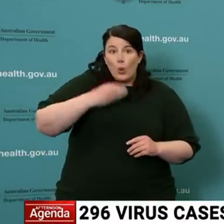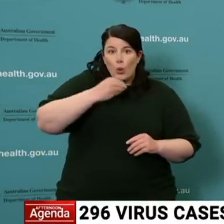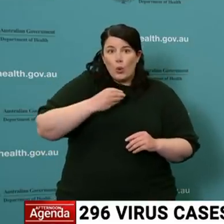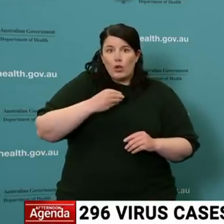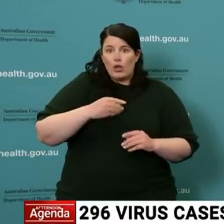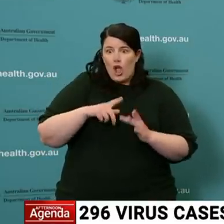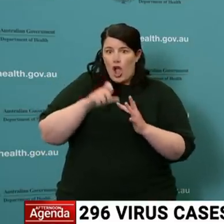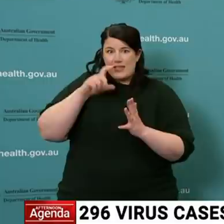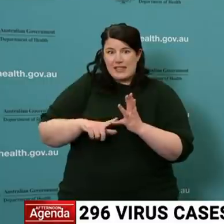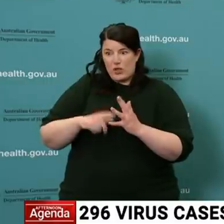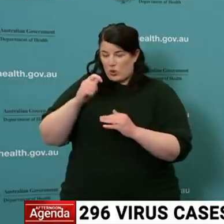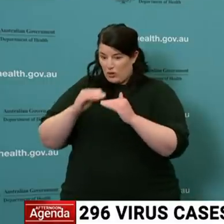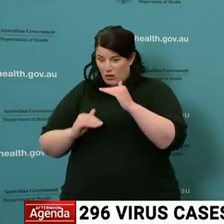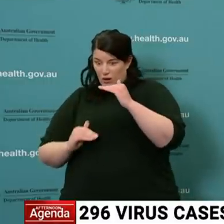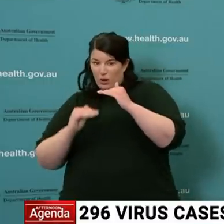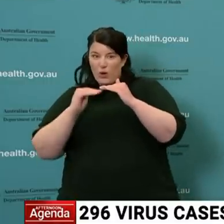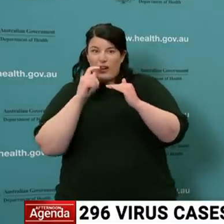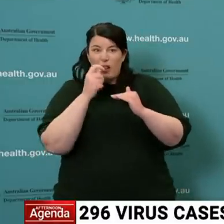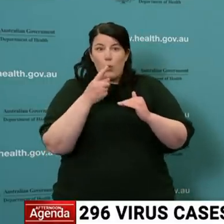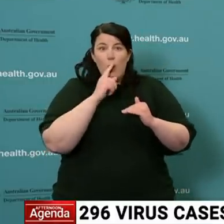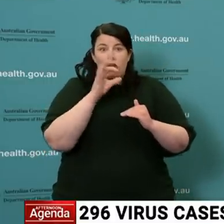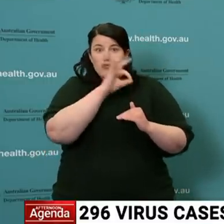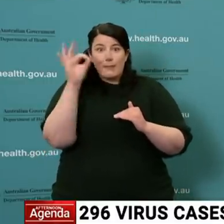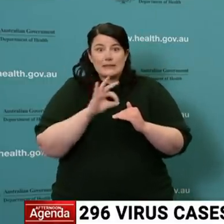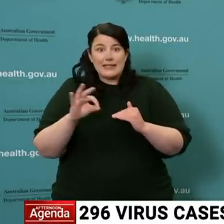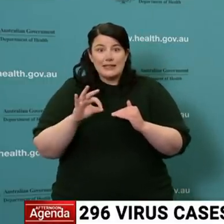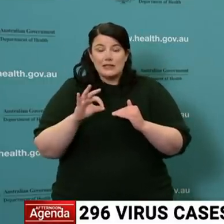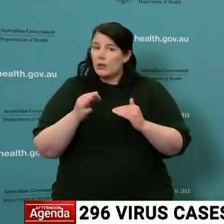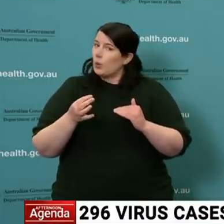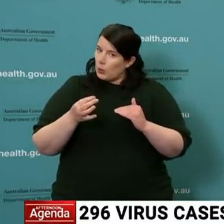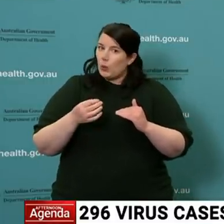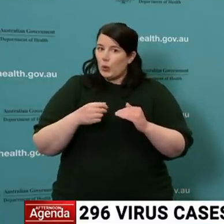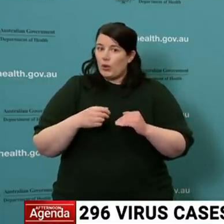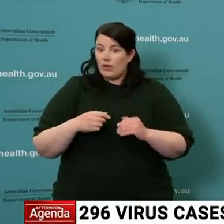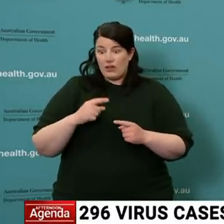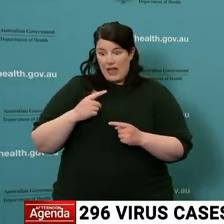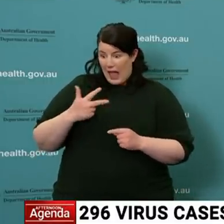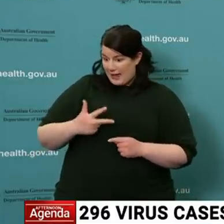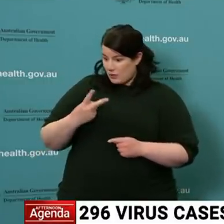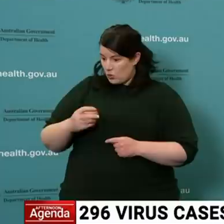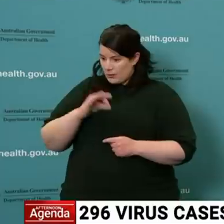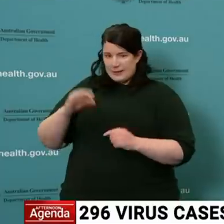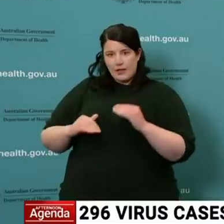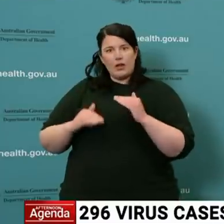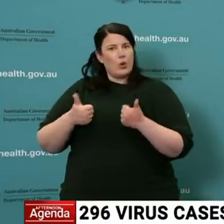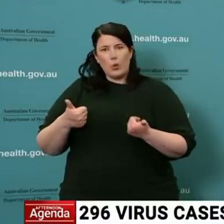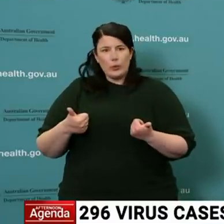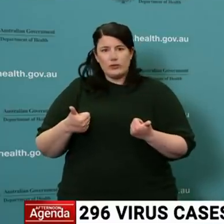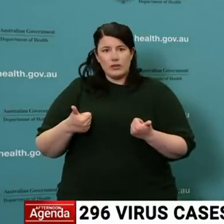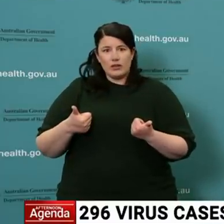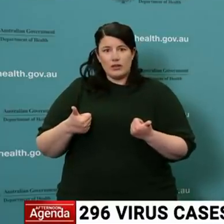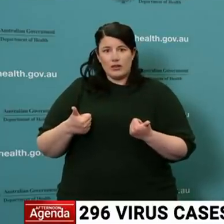would often be close to 100% capacity, we still have existing capacity within our system without